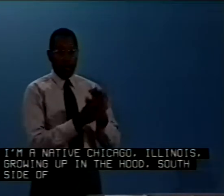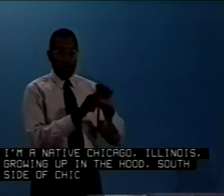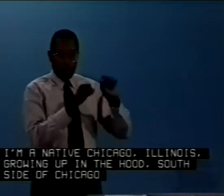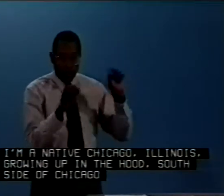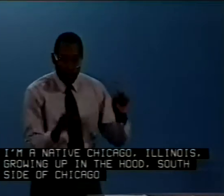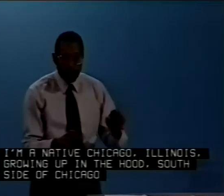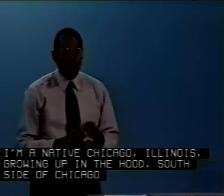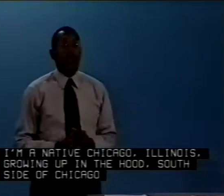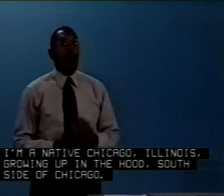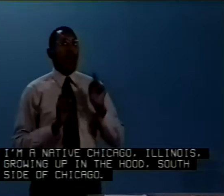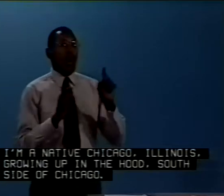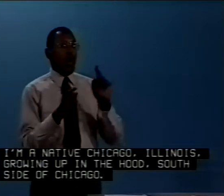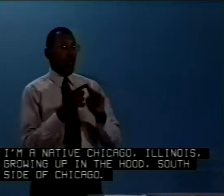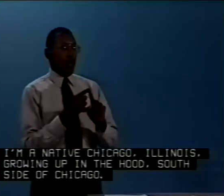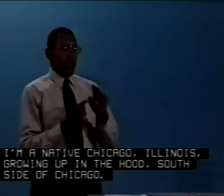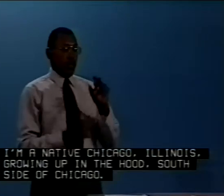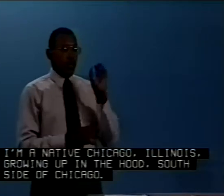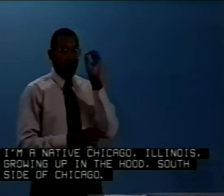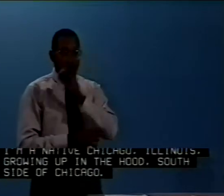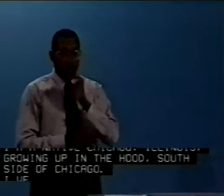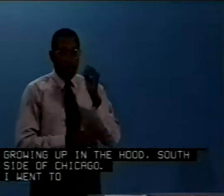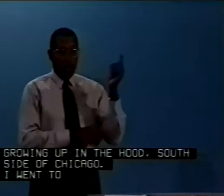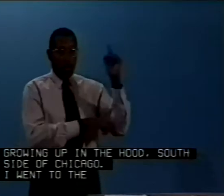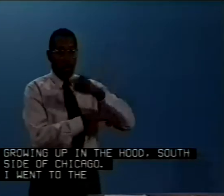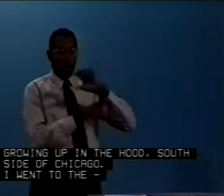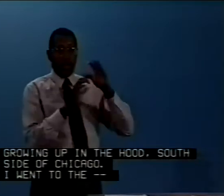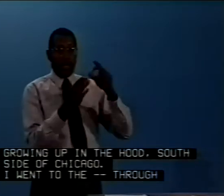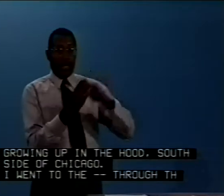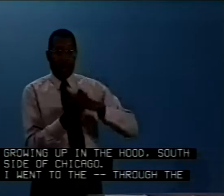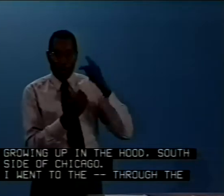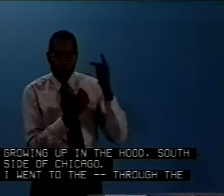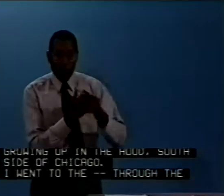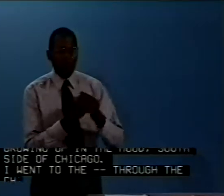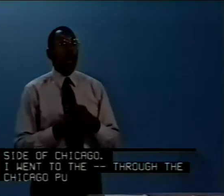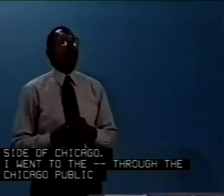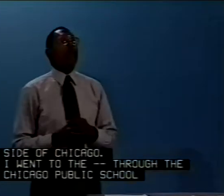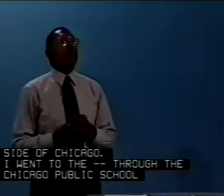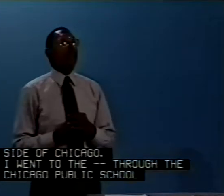I went to through the Chicago public school system in an oral day program.